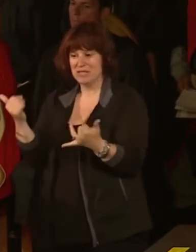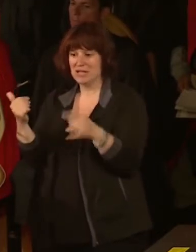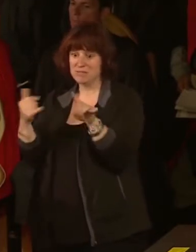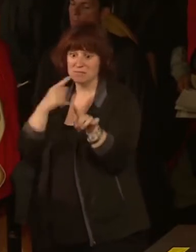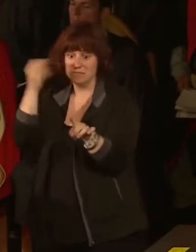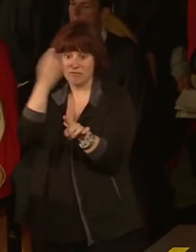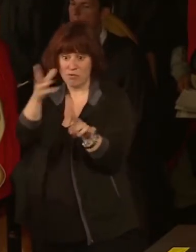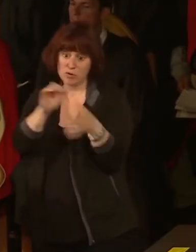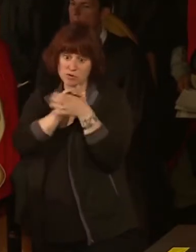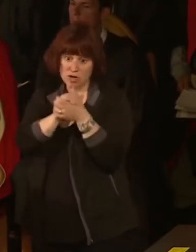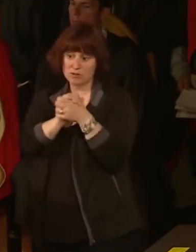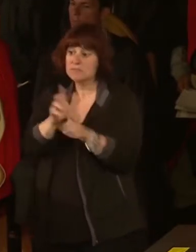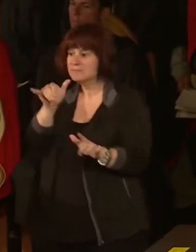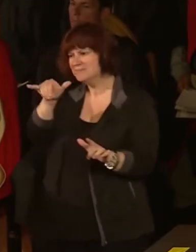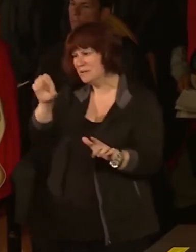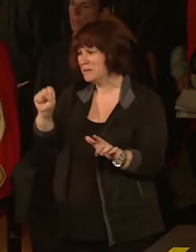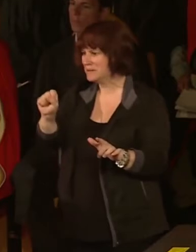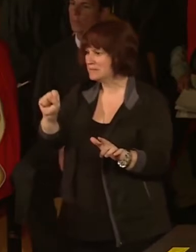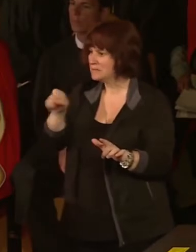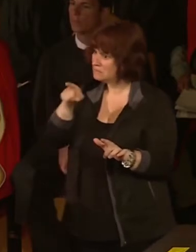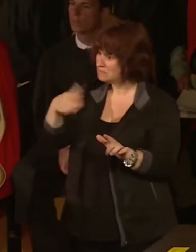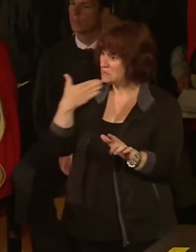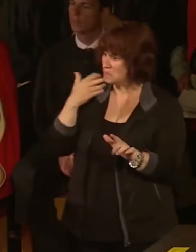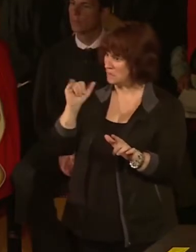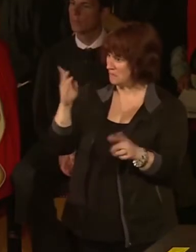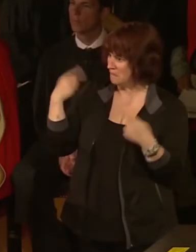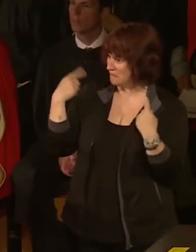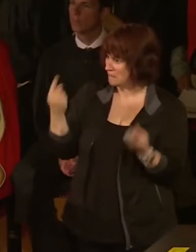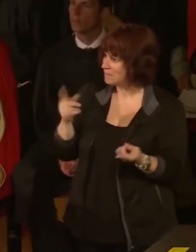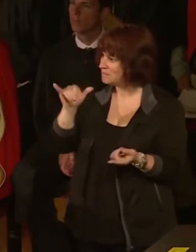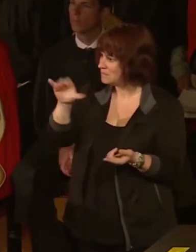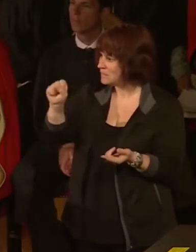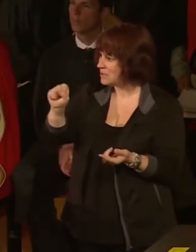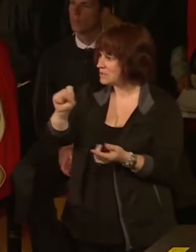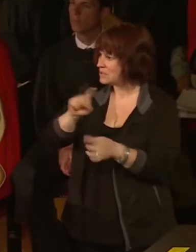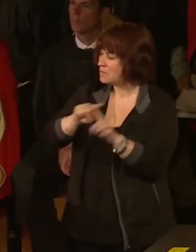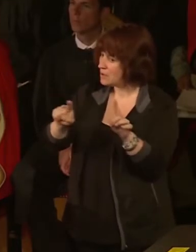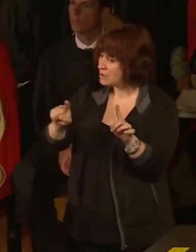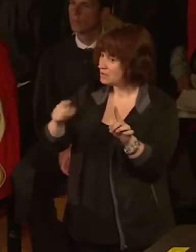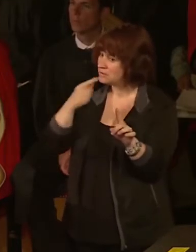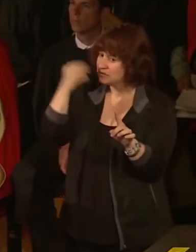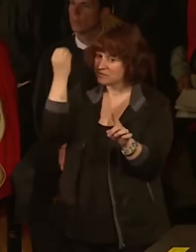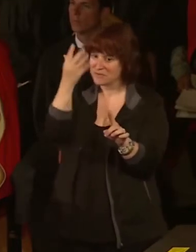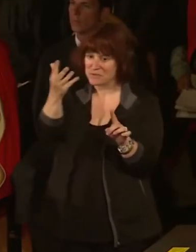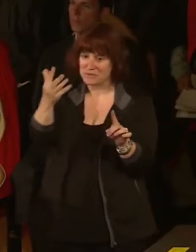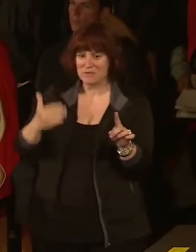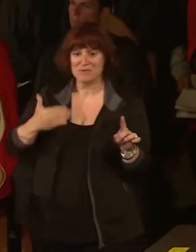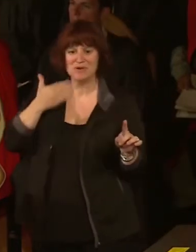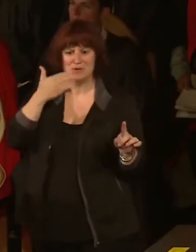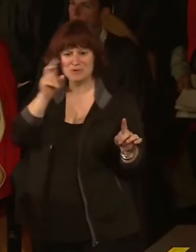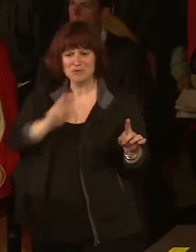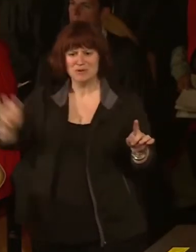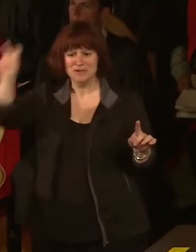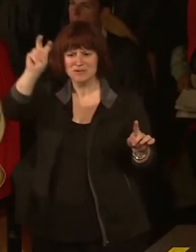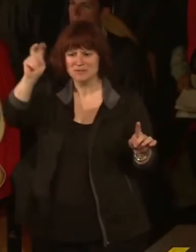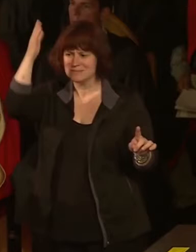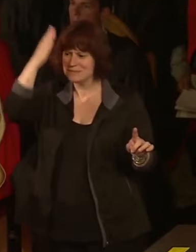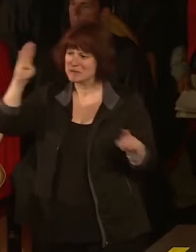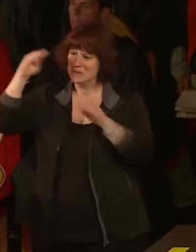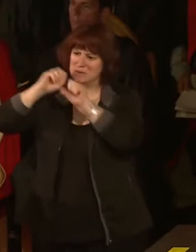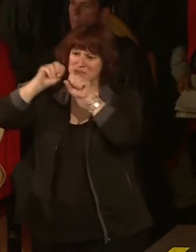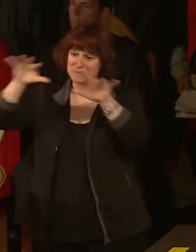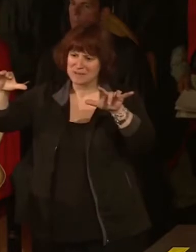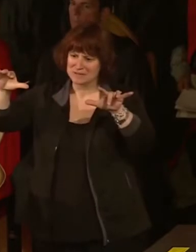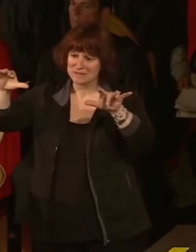saying well done, although you surely have, but by saying bon voyage, Godspeed,